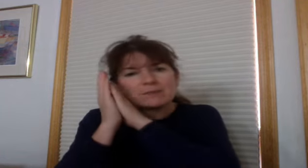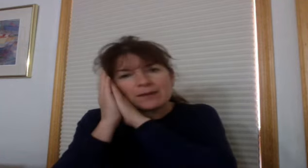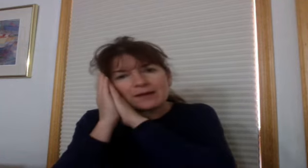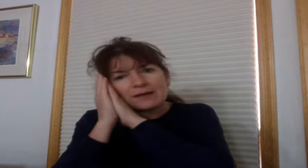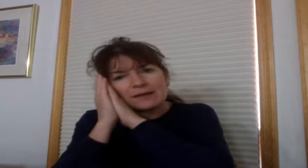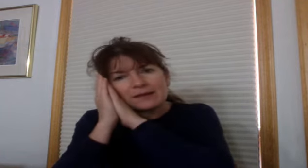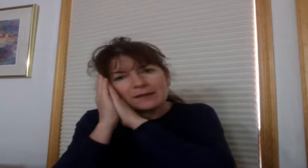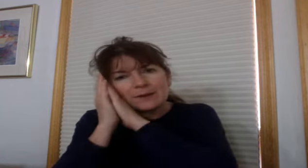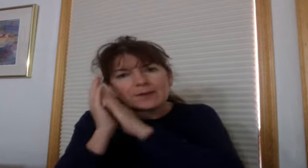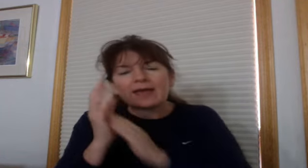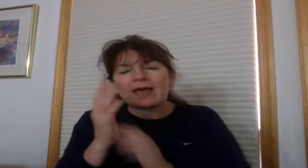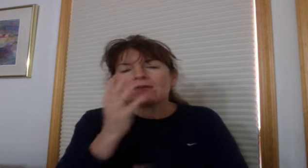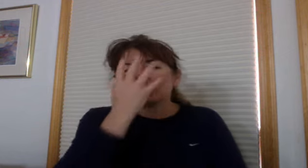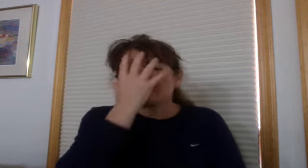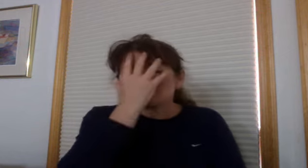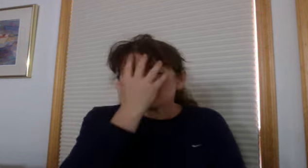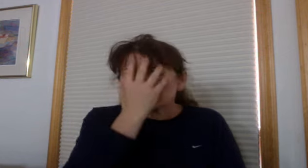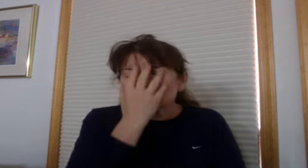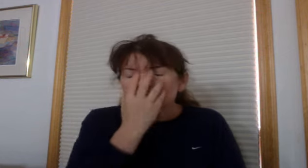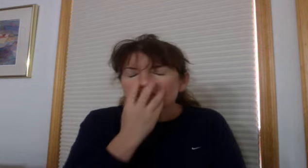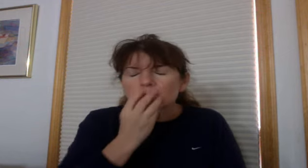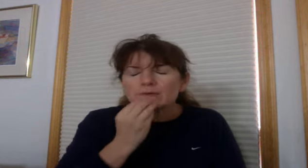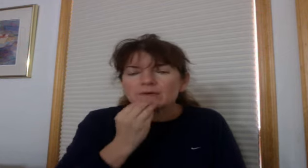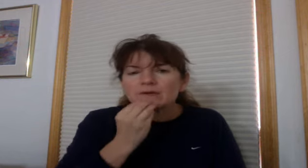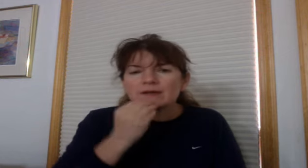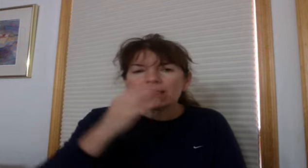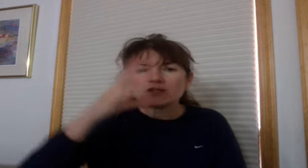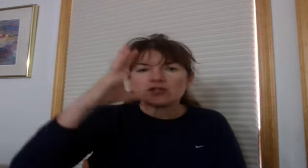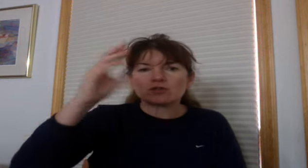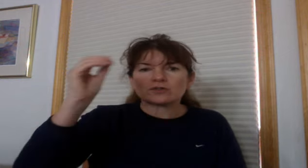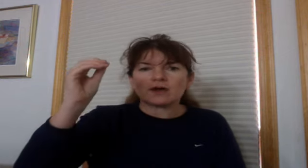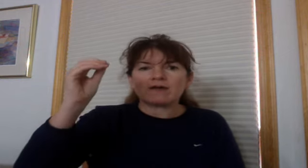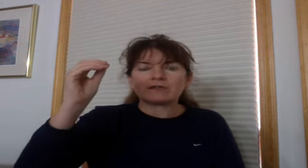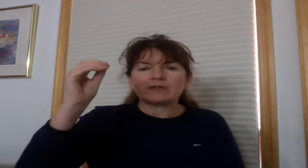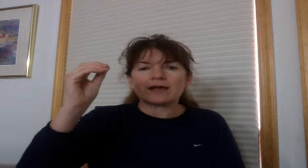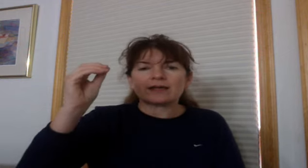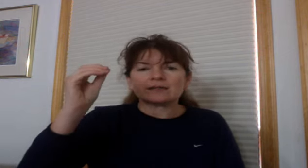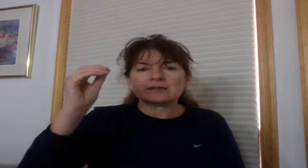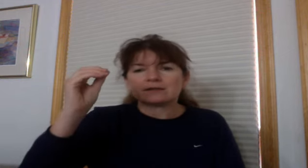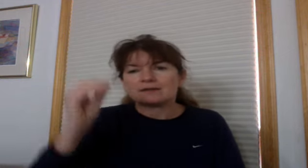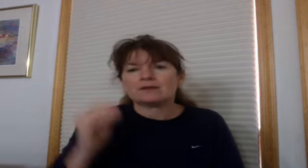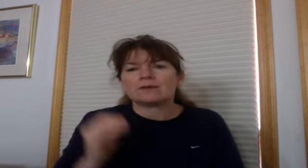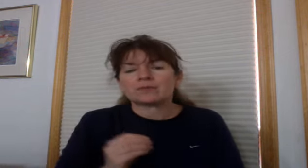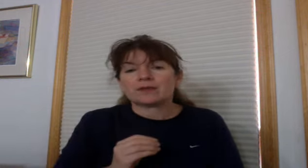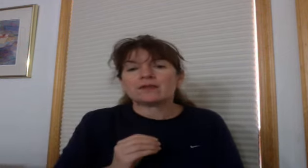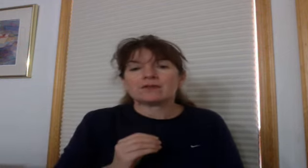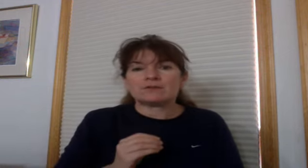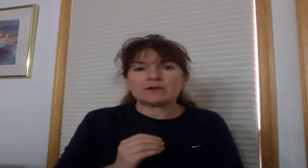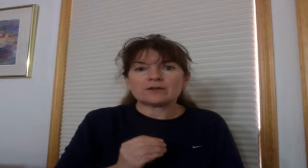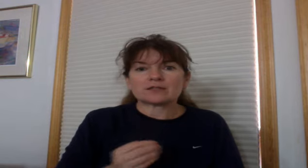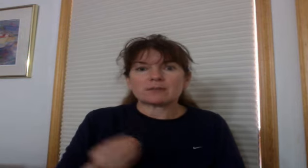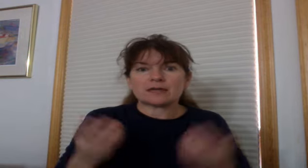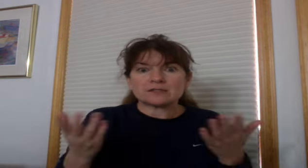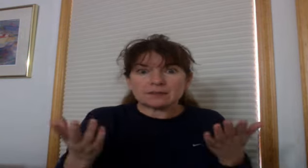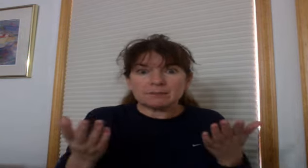bed. And the lady's going to go to sleep. She turns off the light. And then on the very last page, somebody